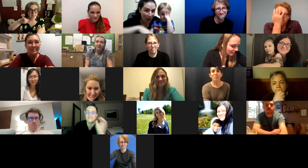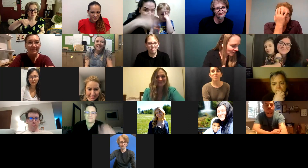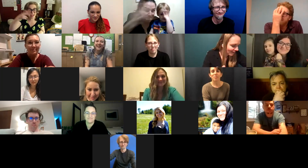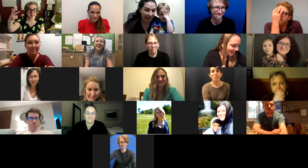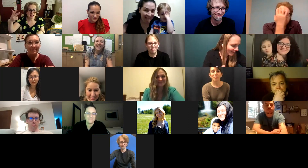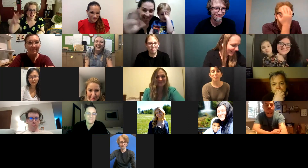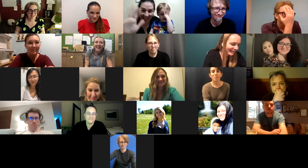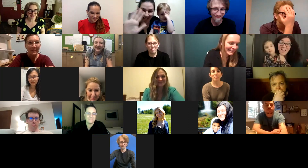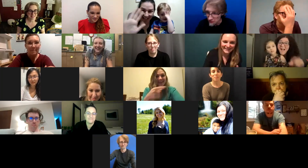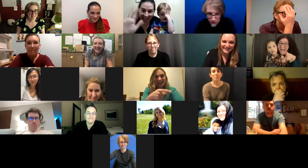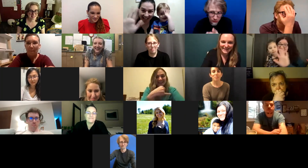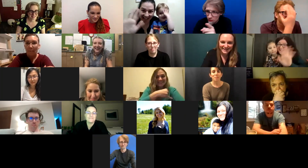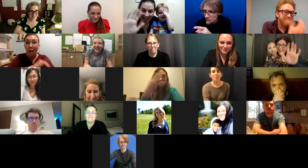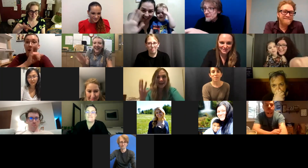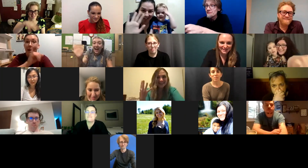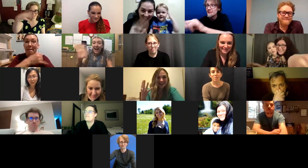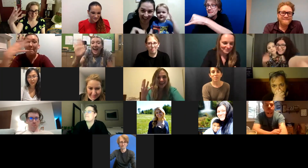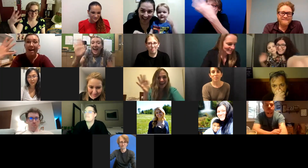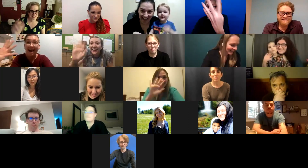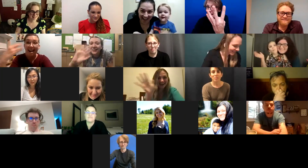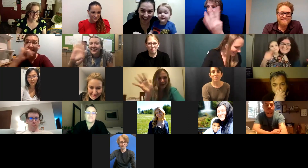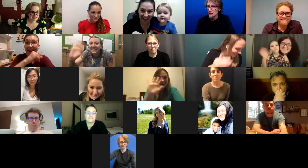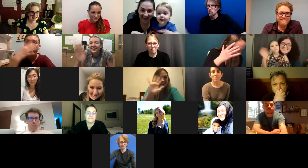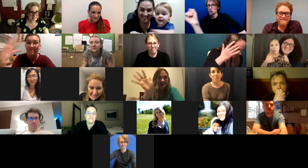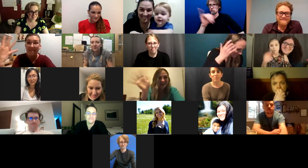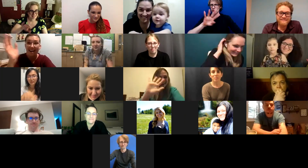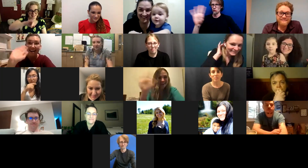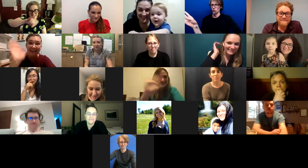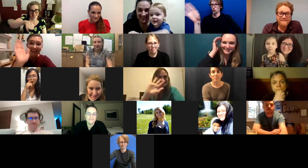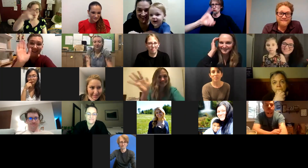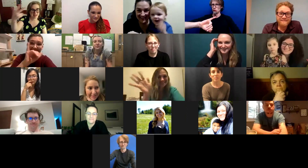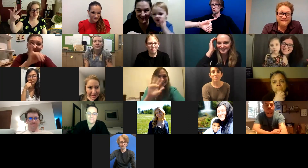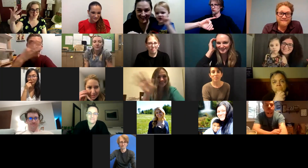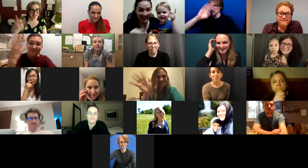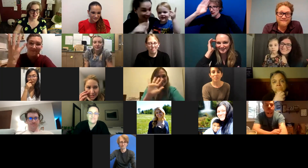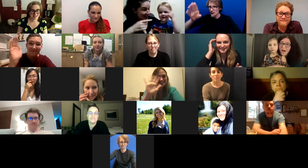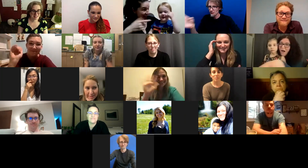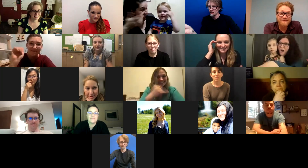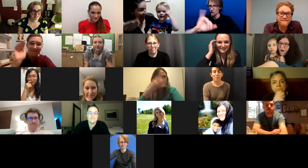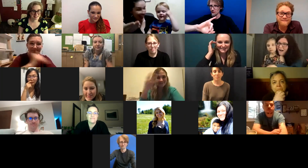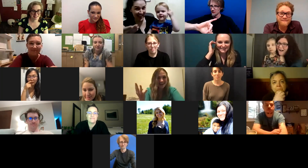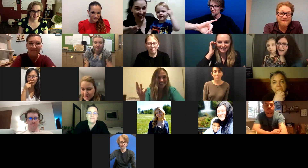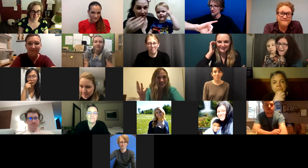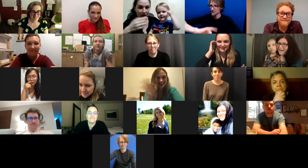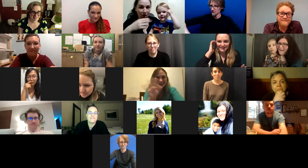Oh, Isabella. Isabella.